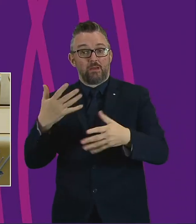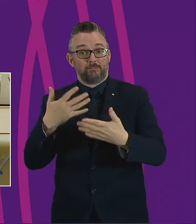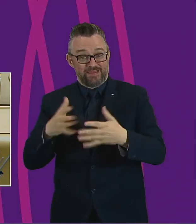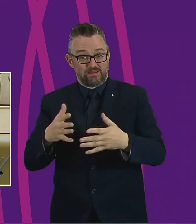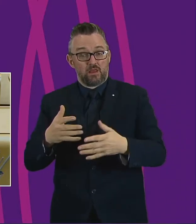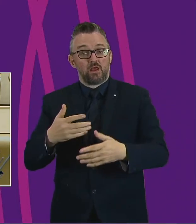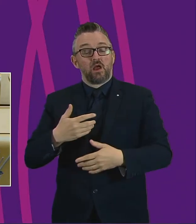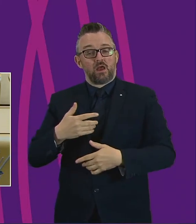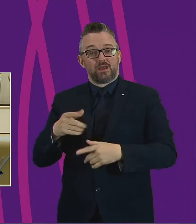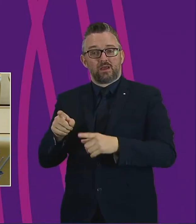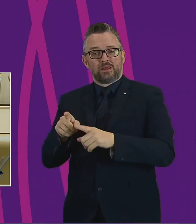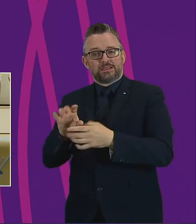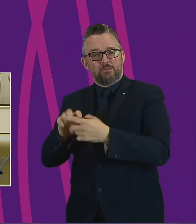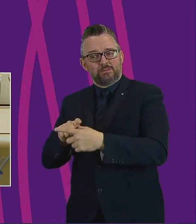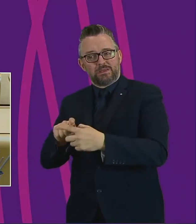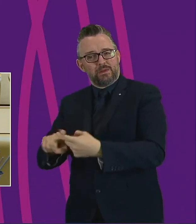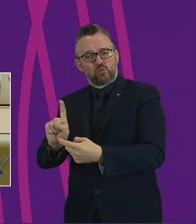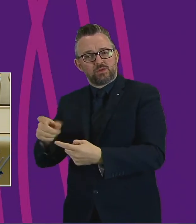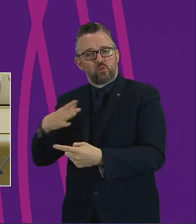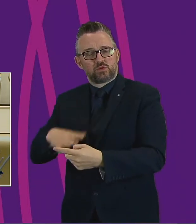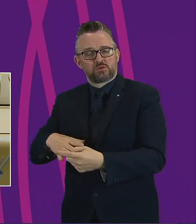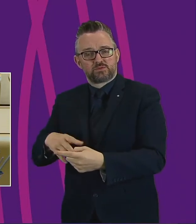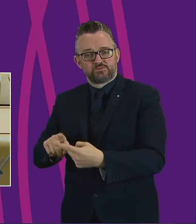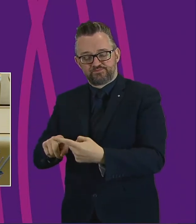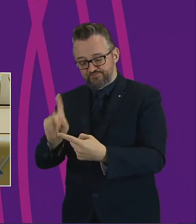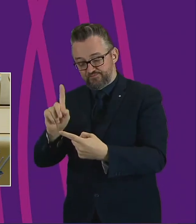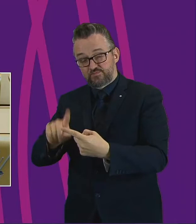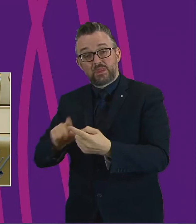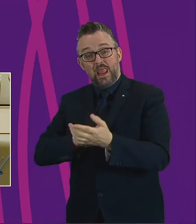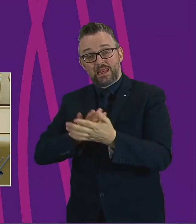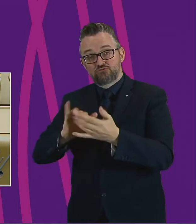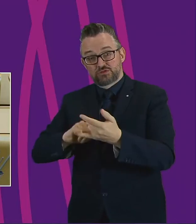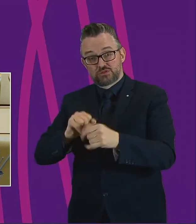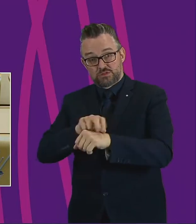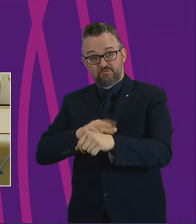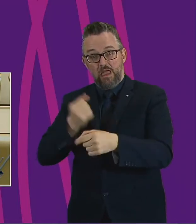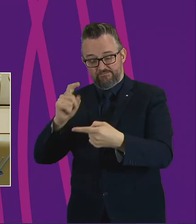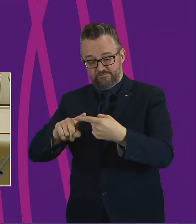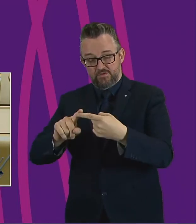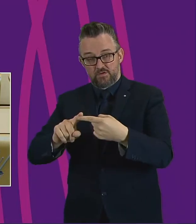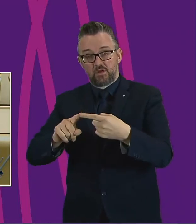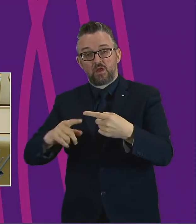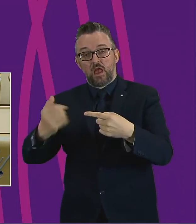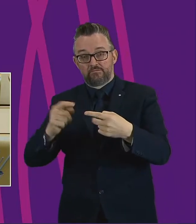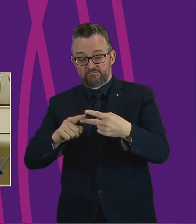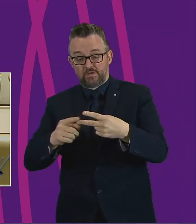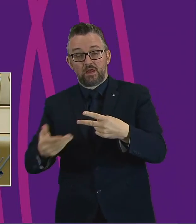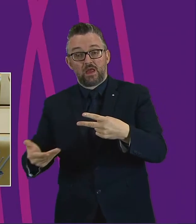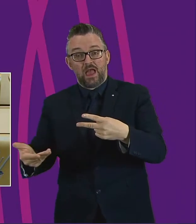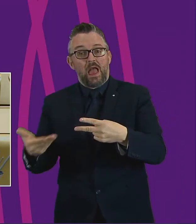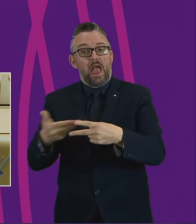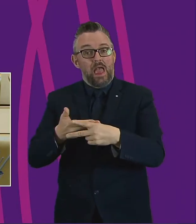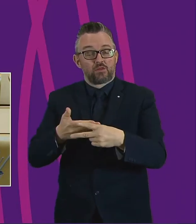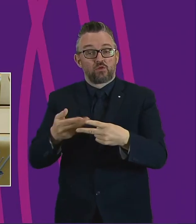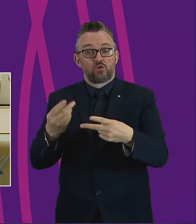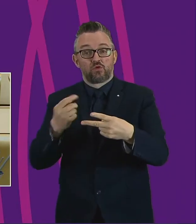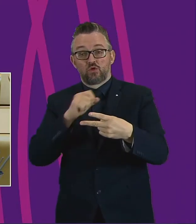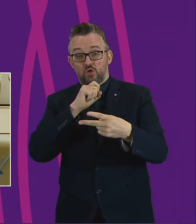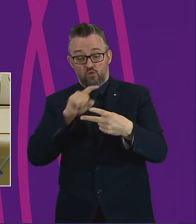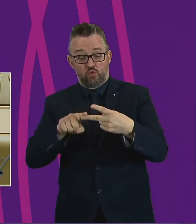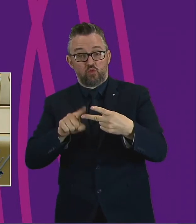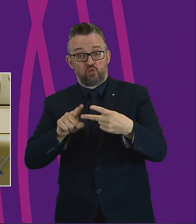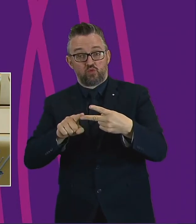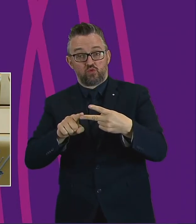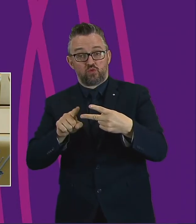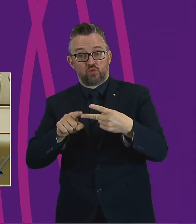do. From NHS staff, we are then adding to that the second pillar, if